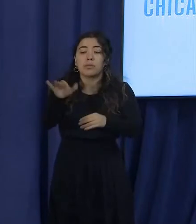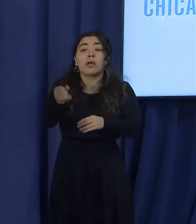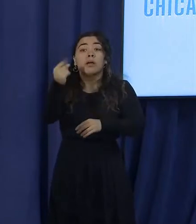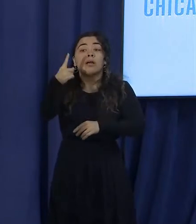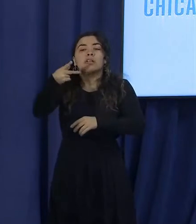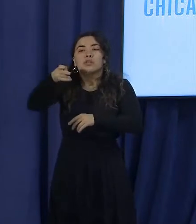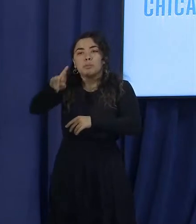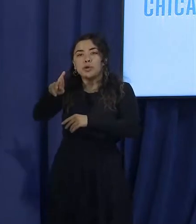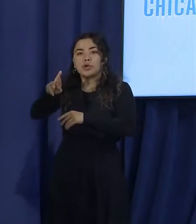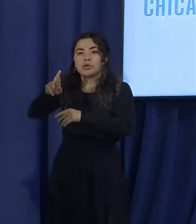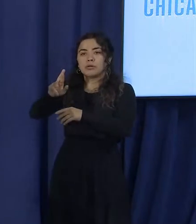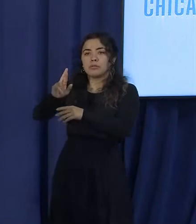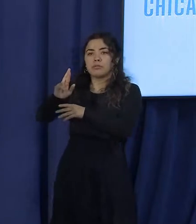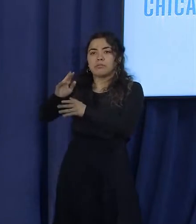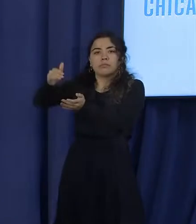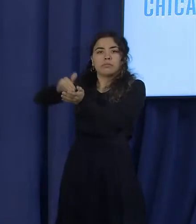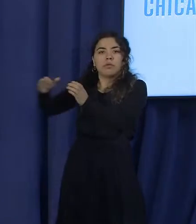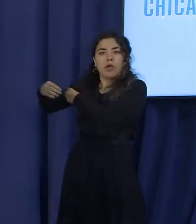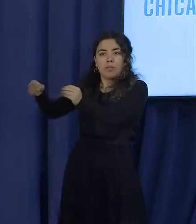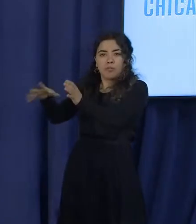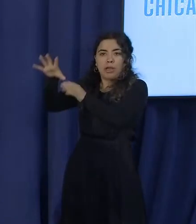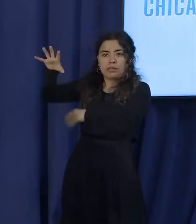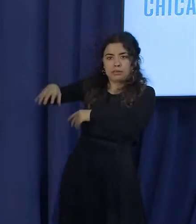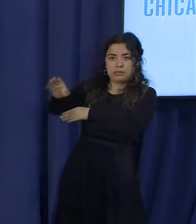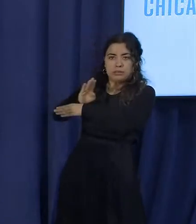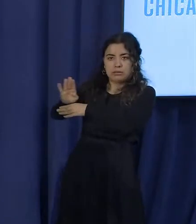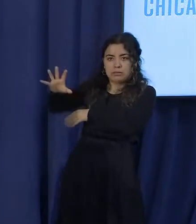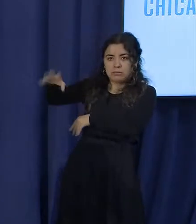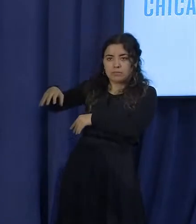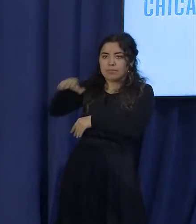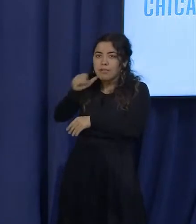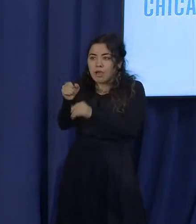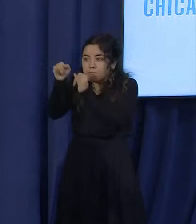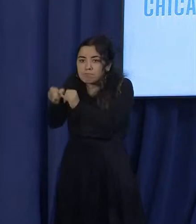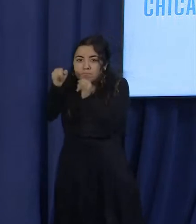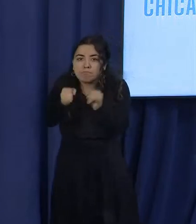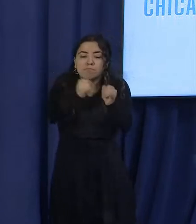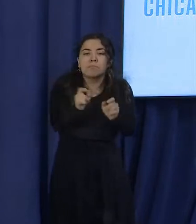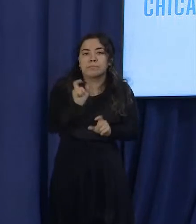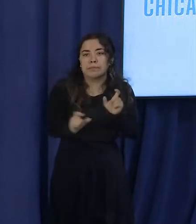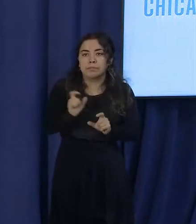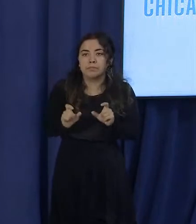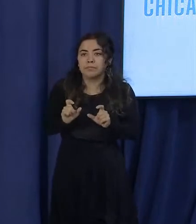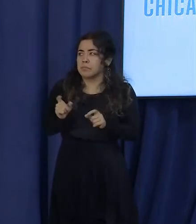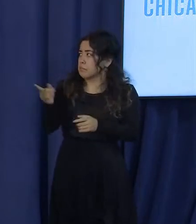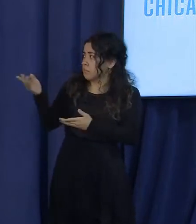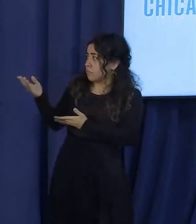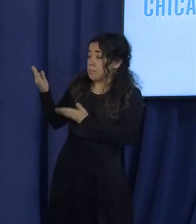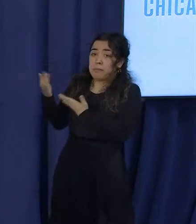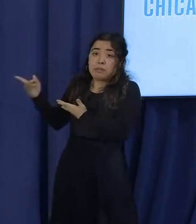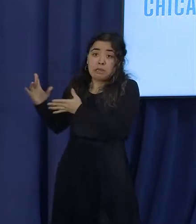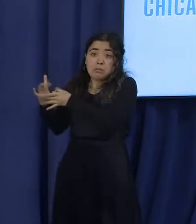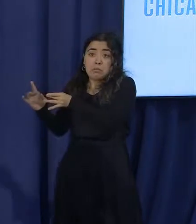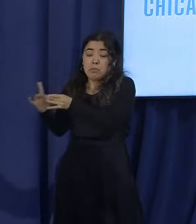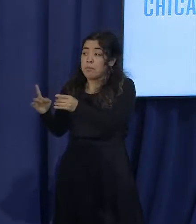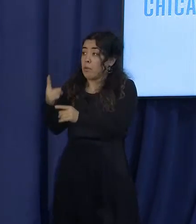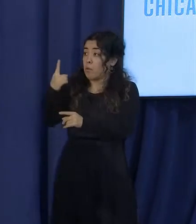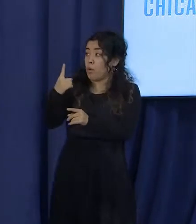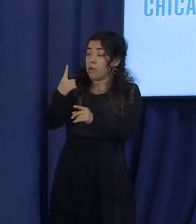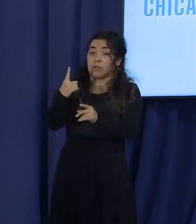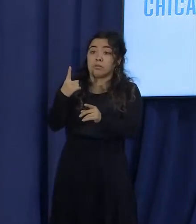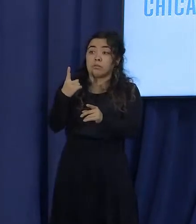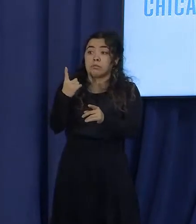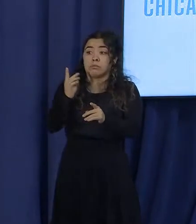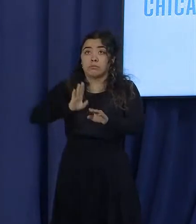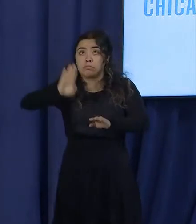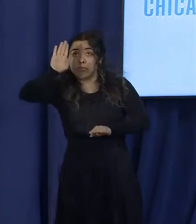note that within Zocdox, and maybe if you want to speak just a little bit to this, one of those eligible groups is for healthcare workers. So